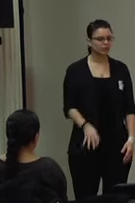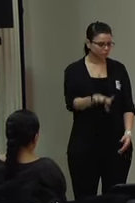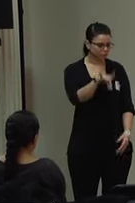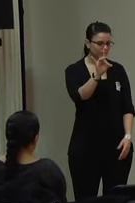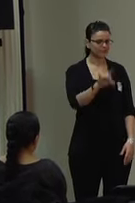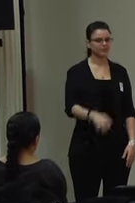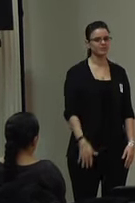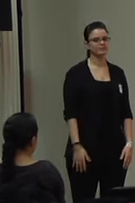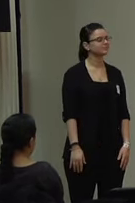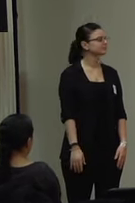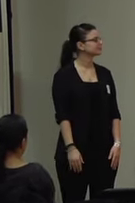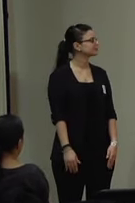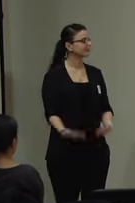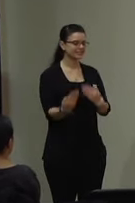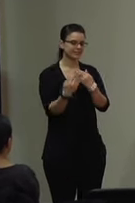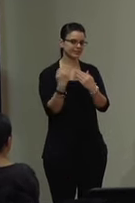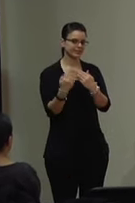It's pretty amazing.